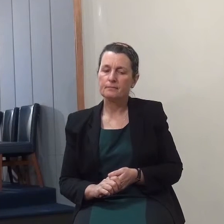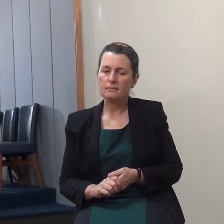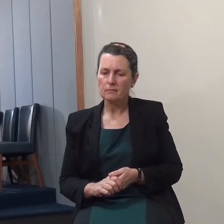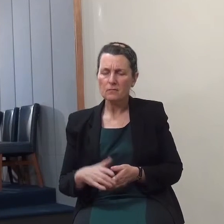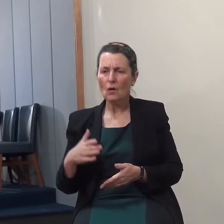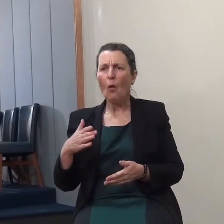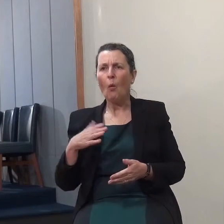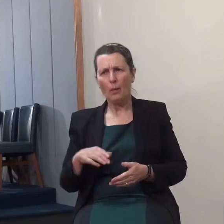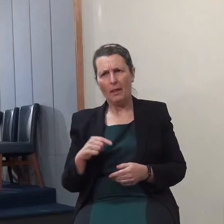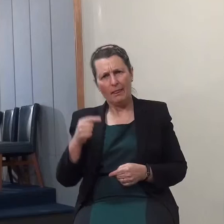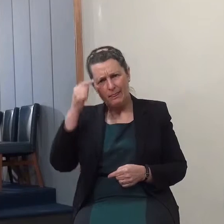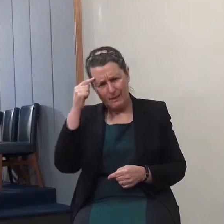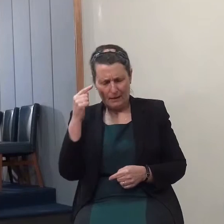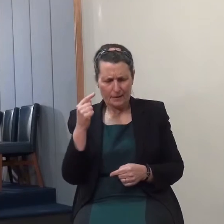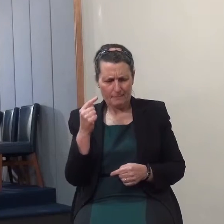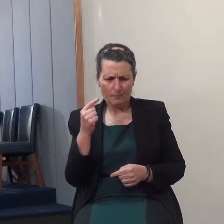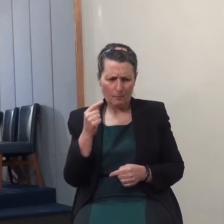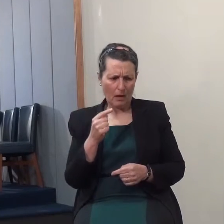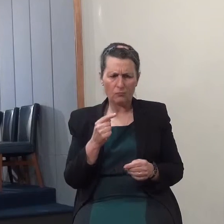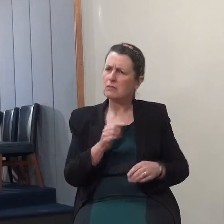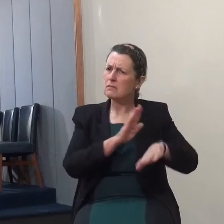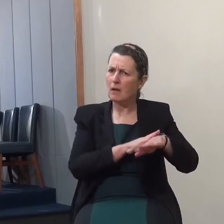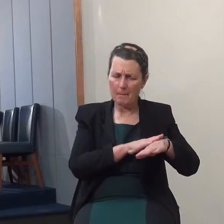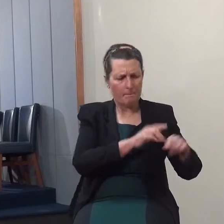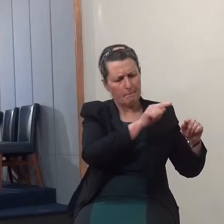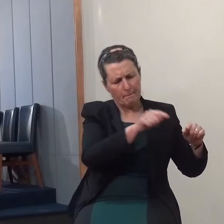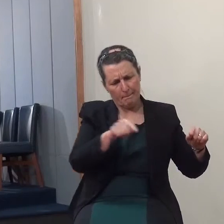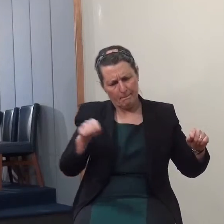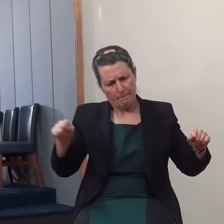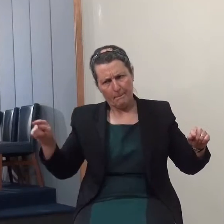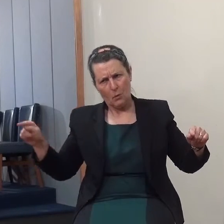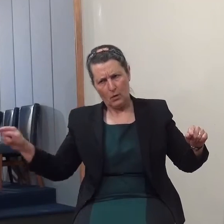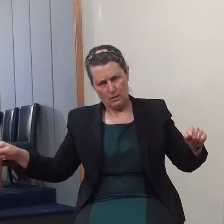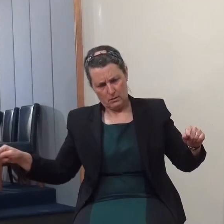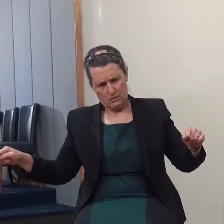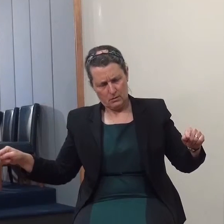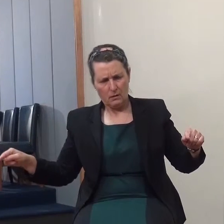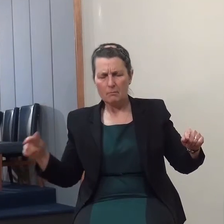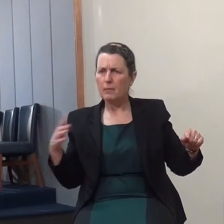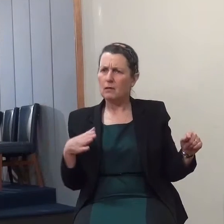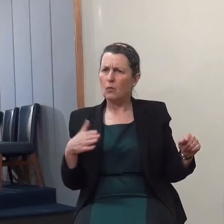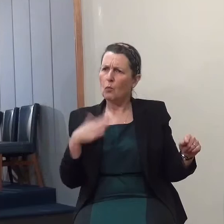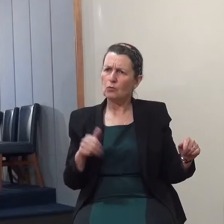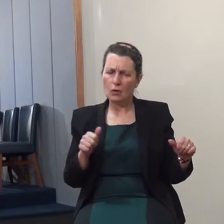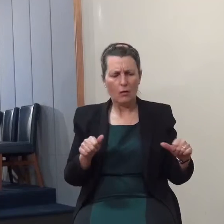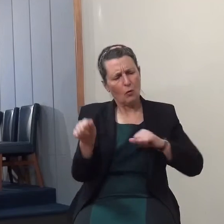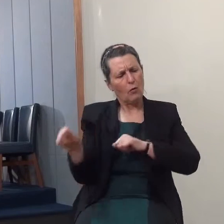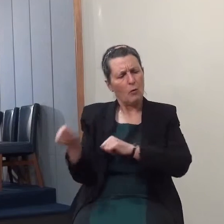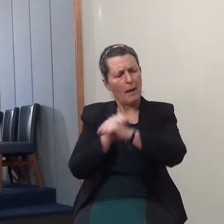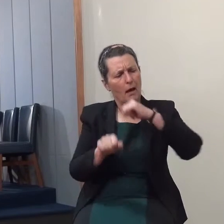and come back to the very beginning of Christ's calling of his disciples, so that we could see how